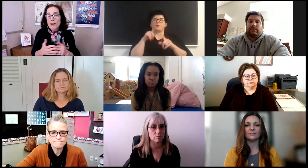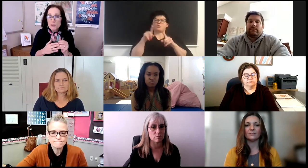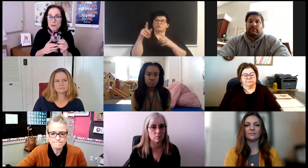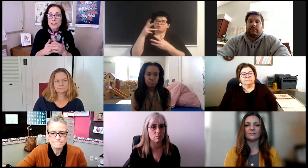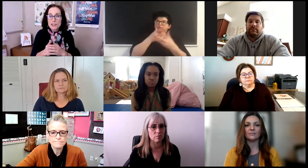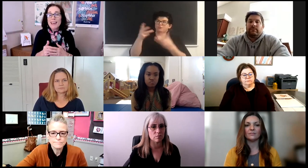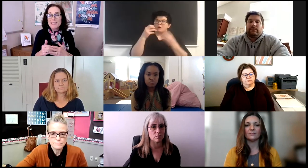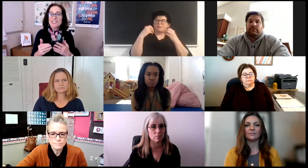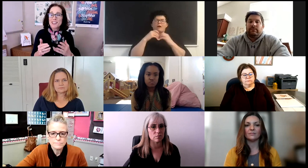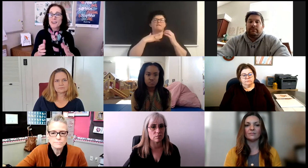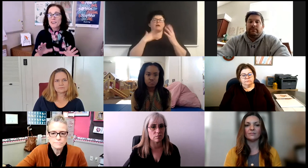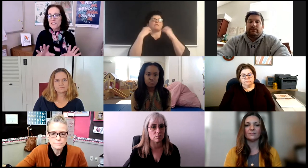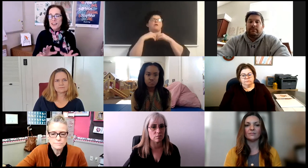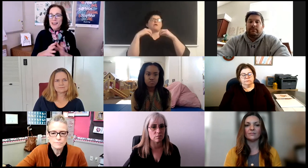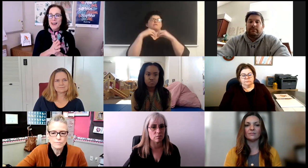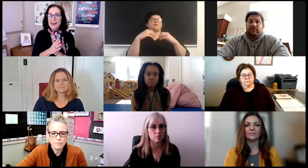more comfortable you get. So,